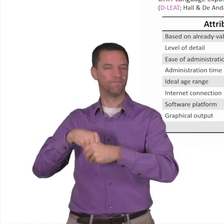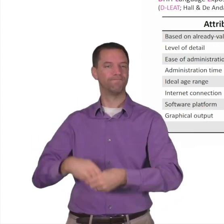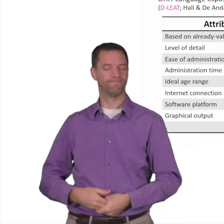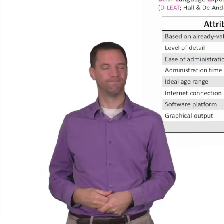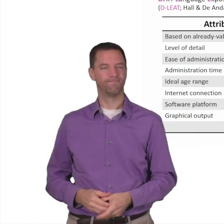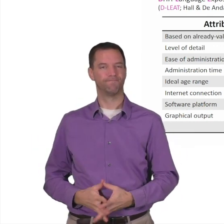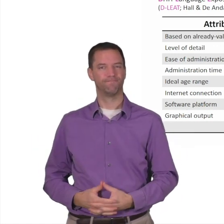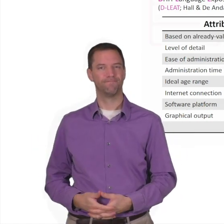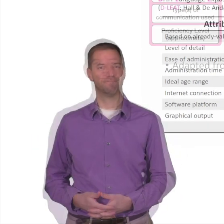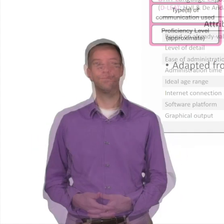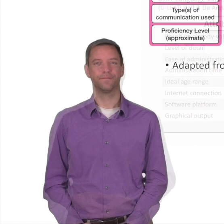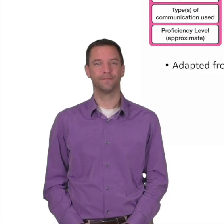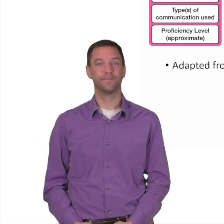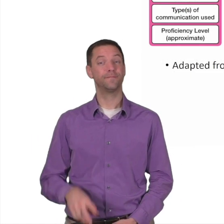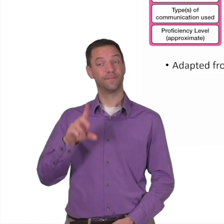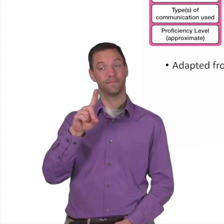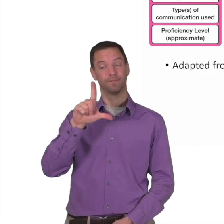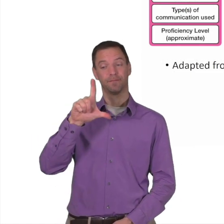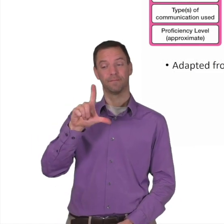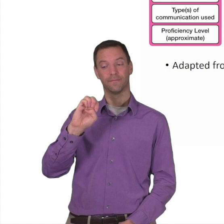It is already built into the LAPT.